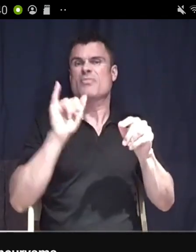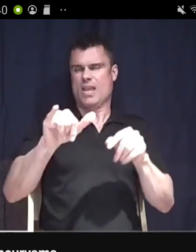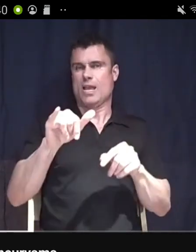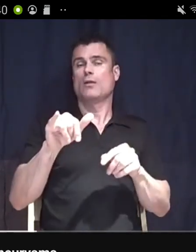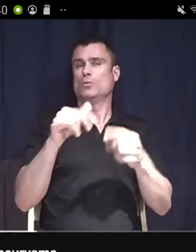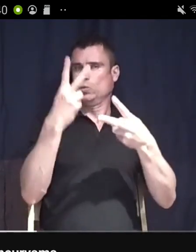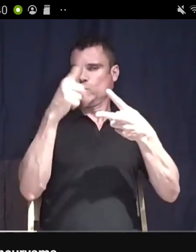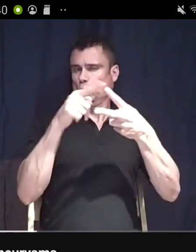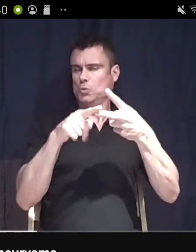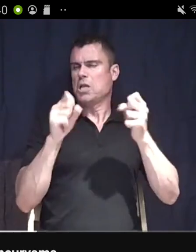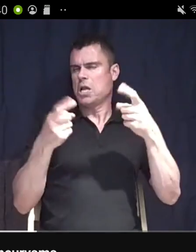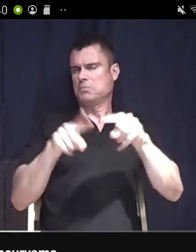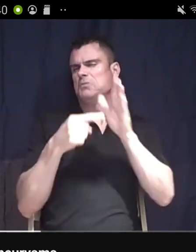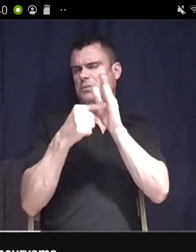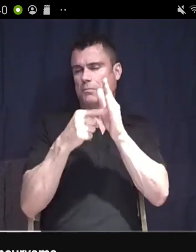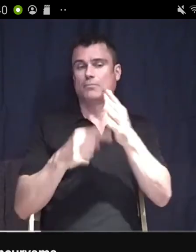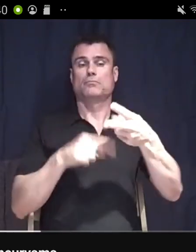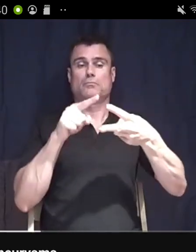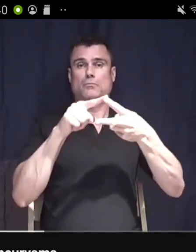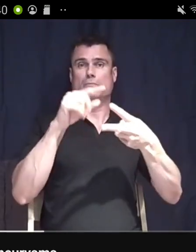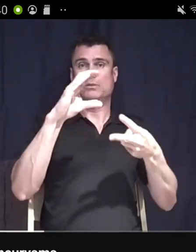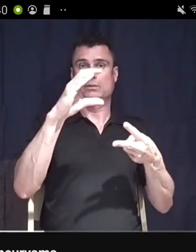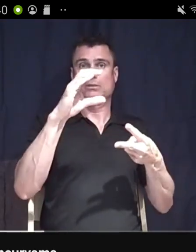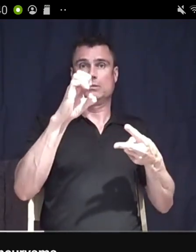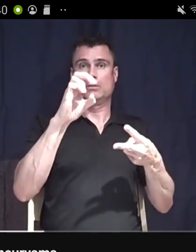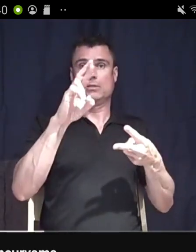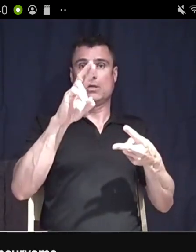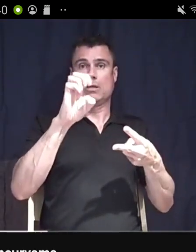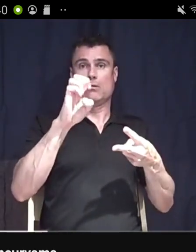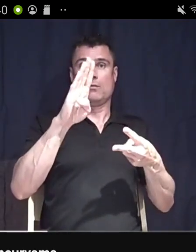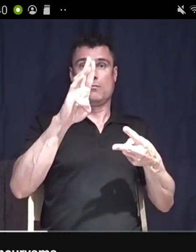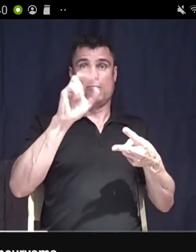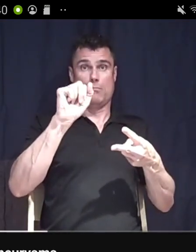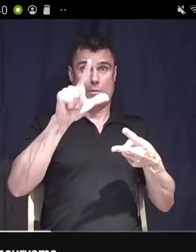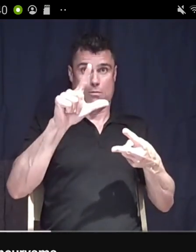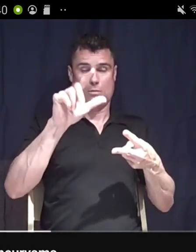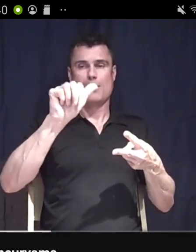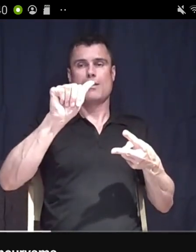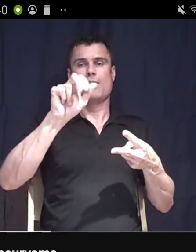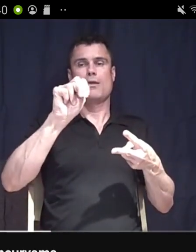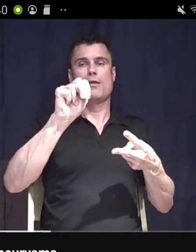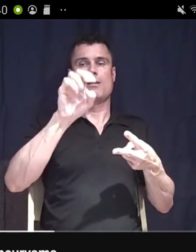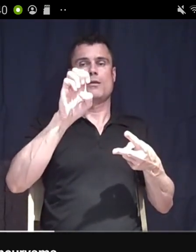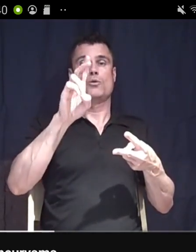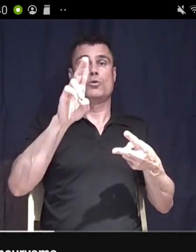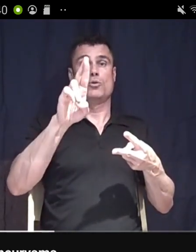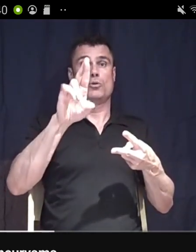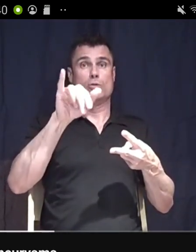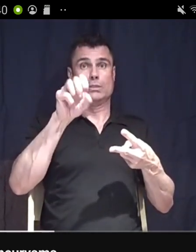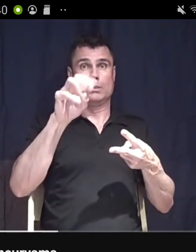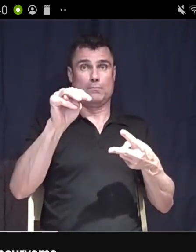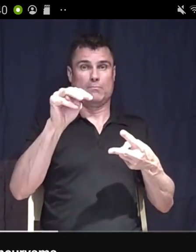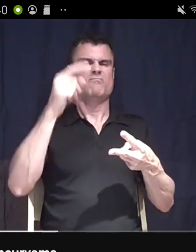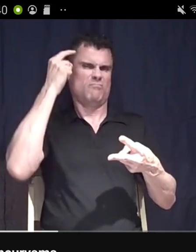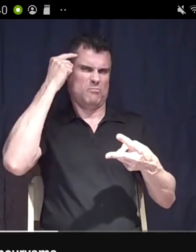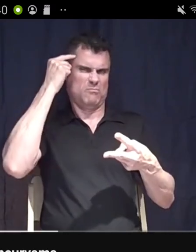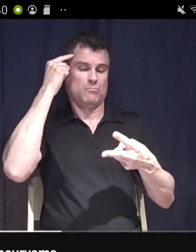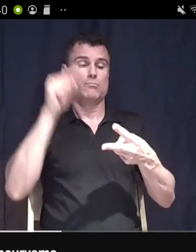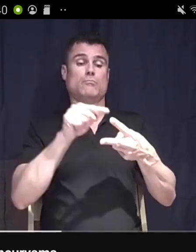So, interpreters that are hearing typically think that you can't